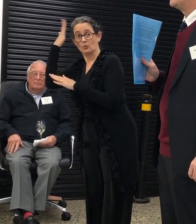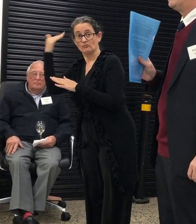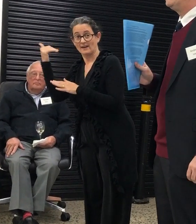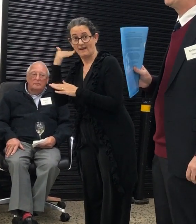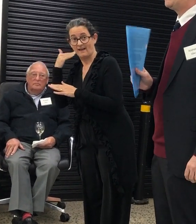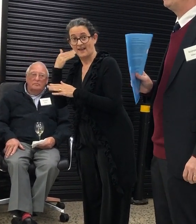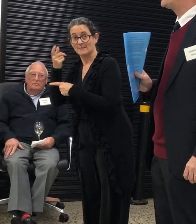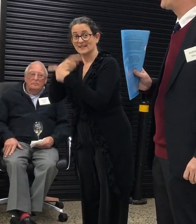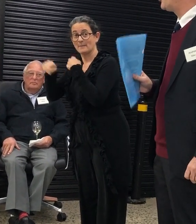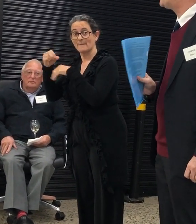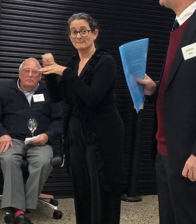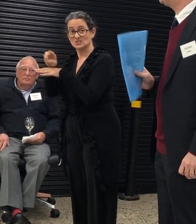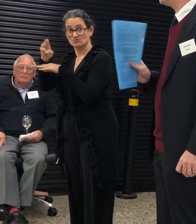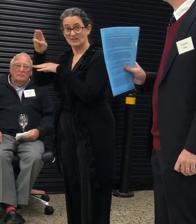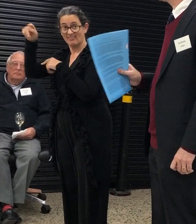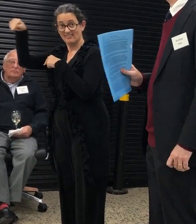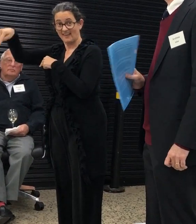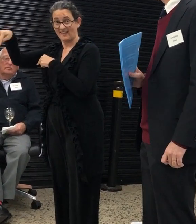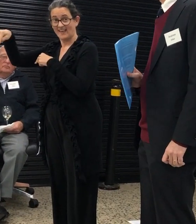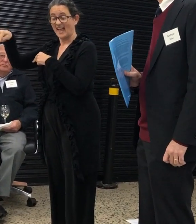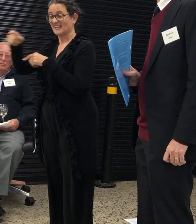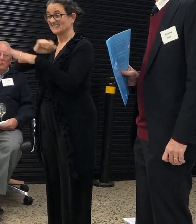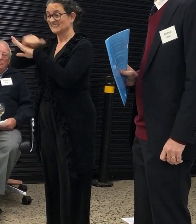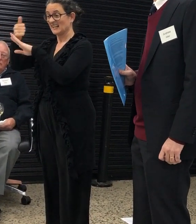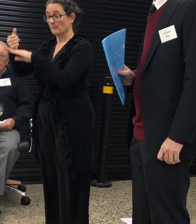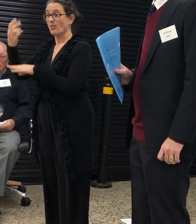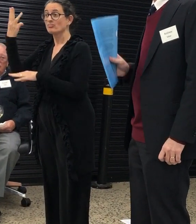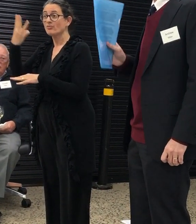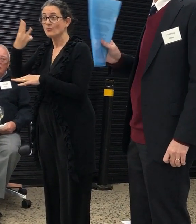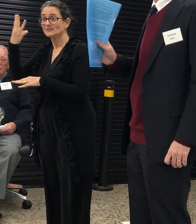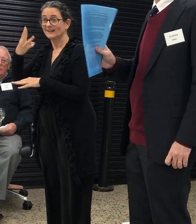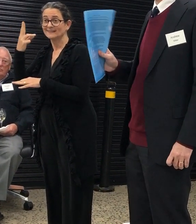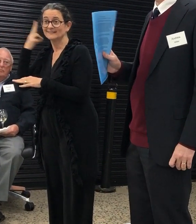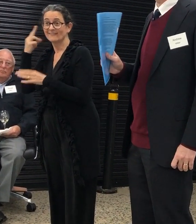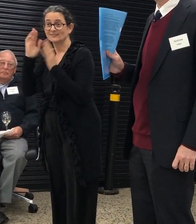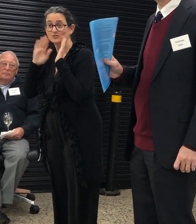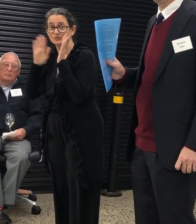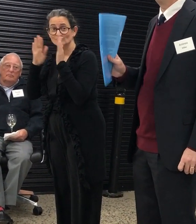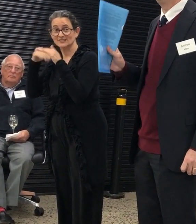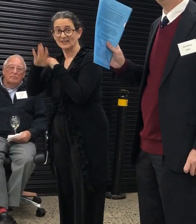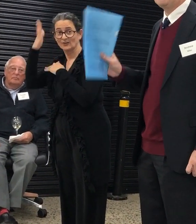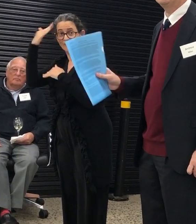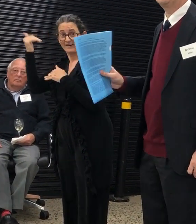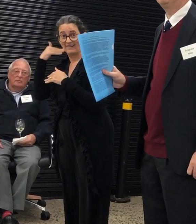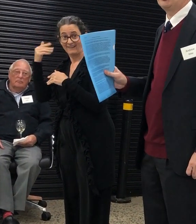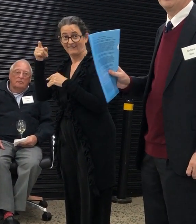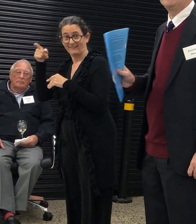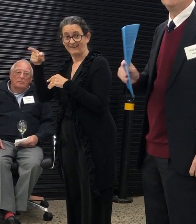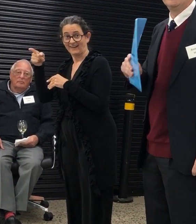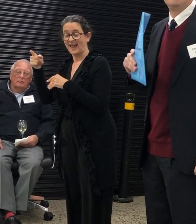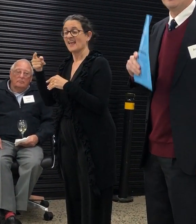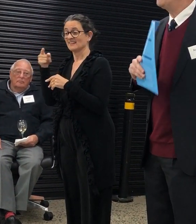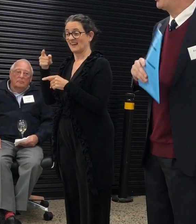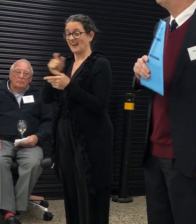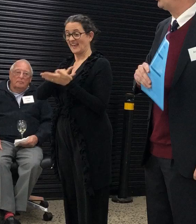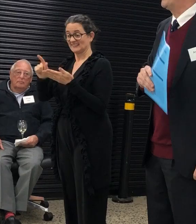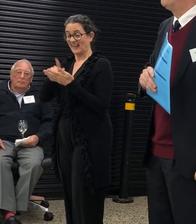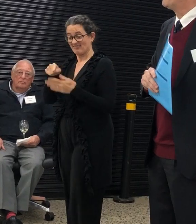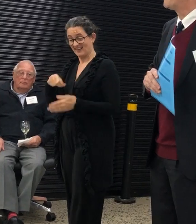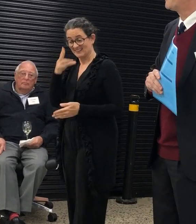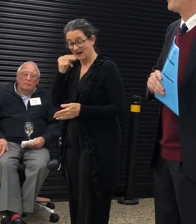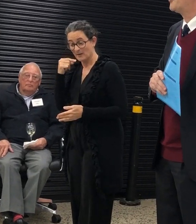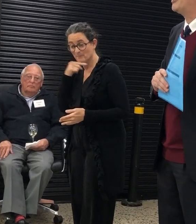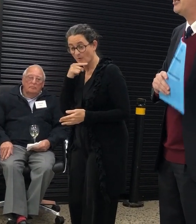years he established 13 deaf churches. And one of those in time would be pastored by that young